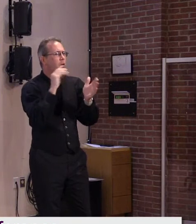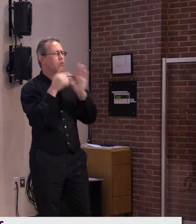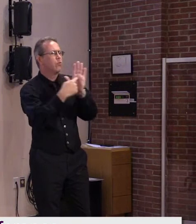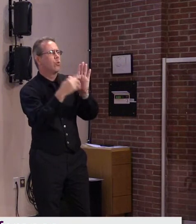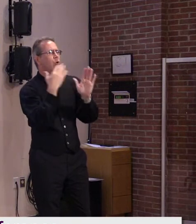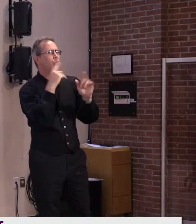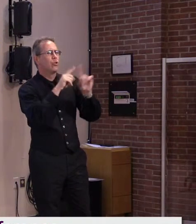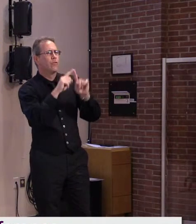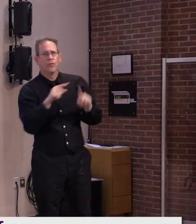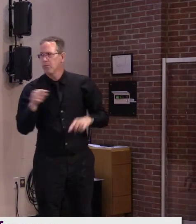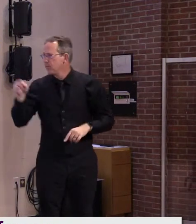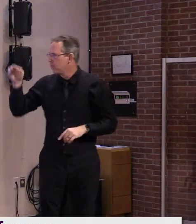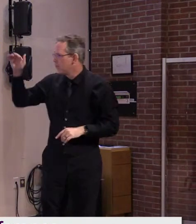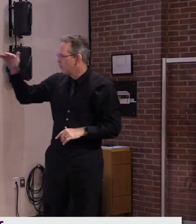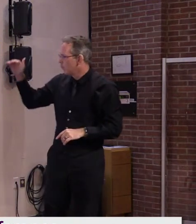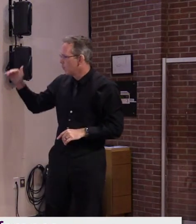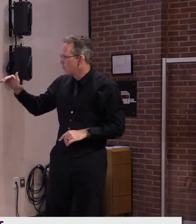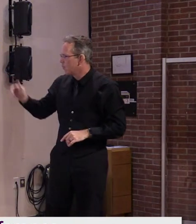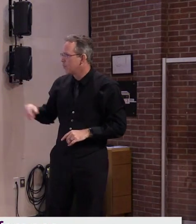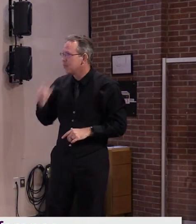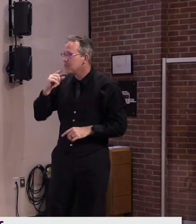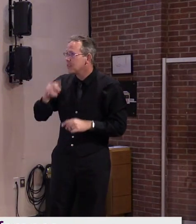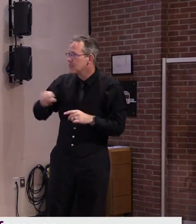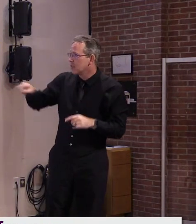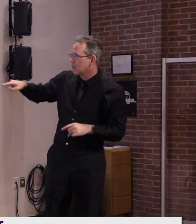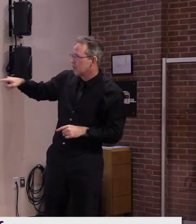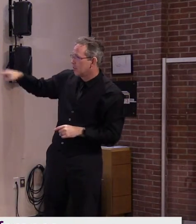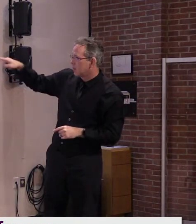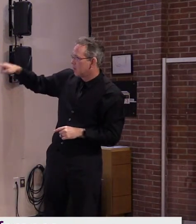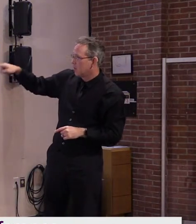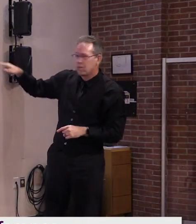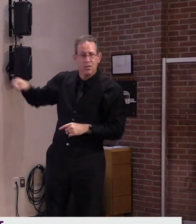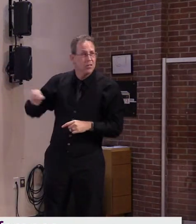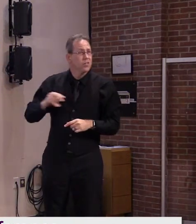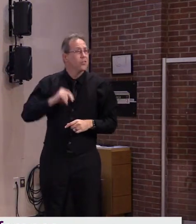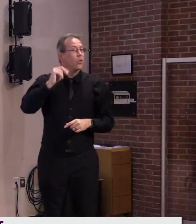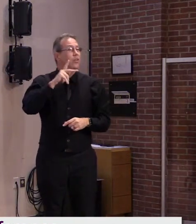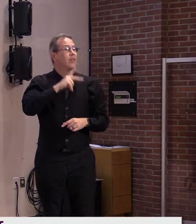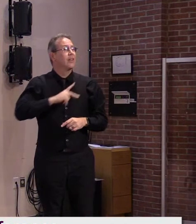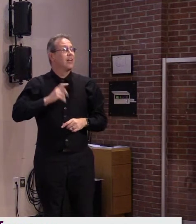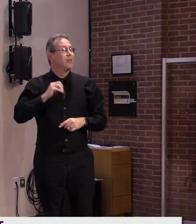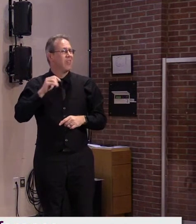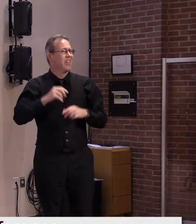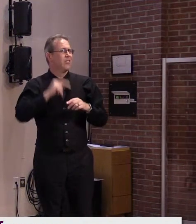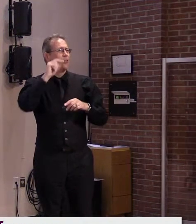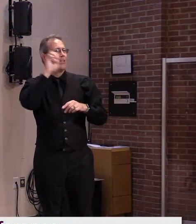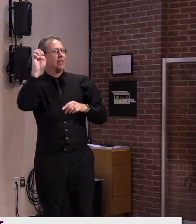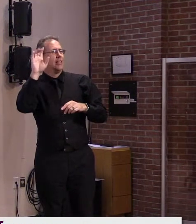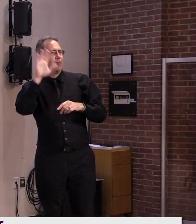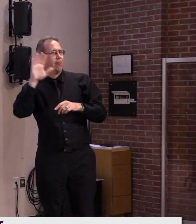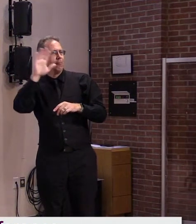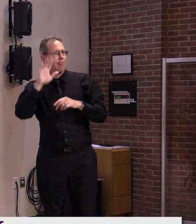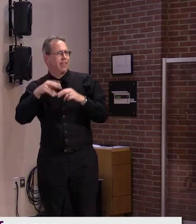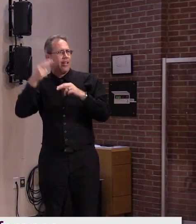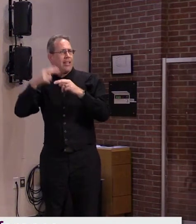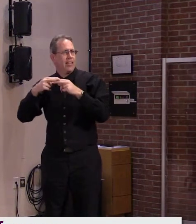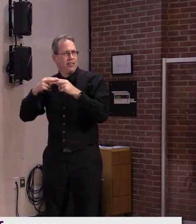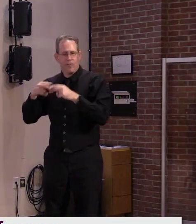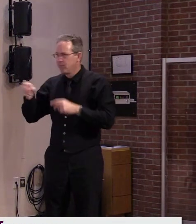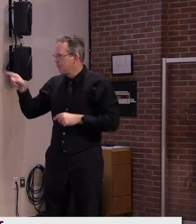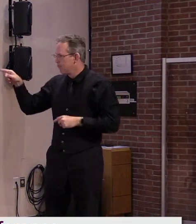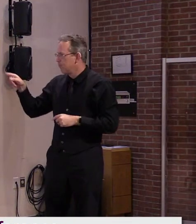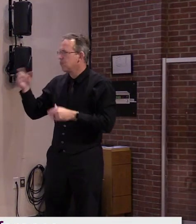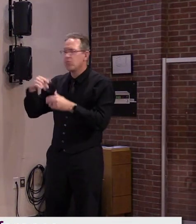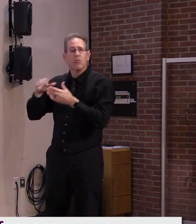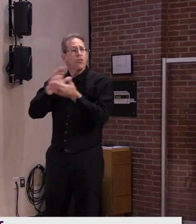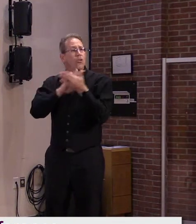week or 2 weeks. One point of certainly bright news is the college campus, and I think it also is